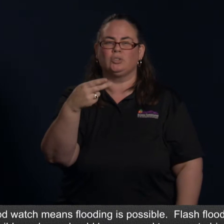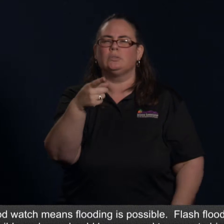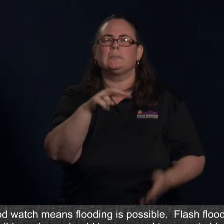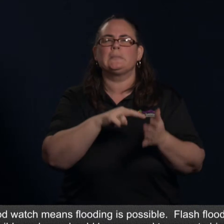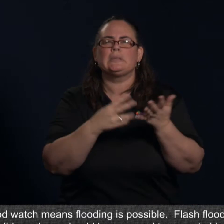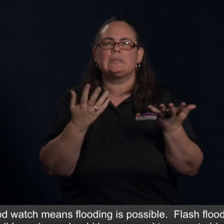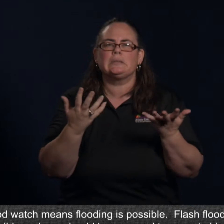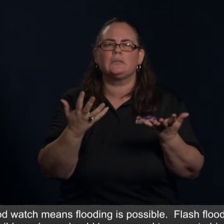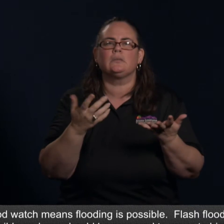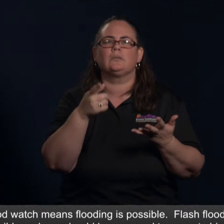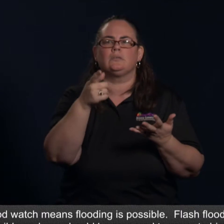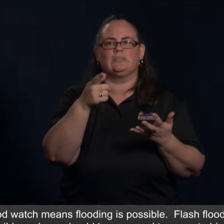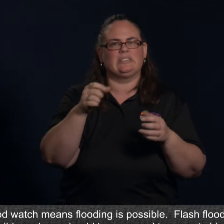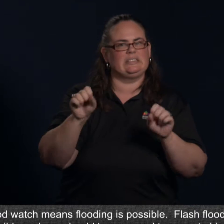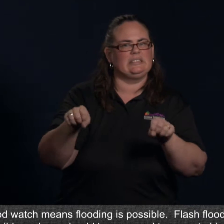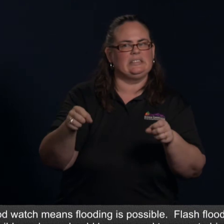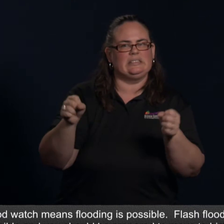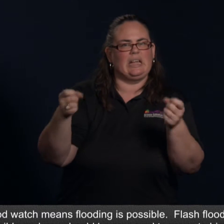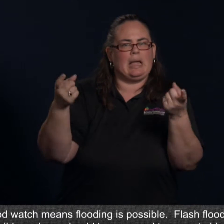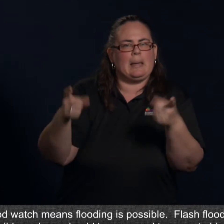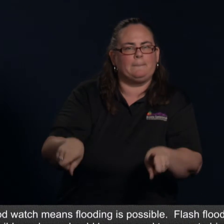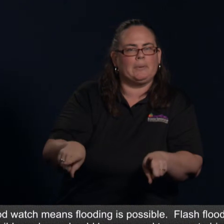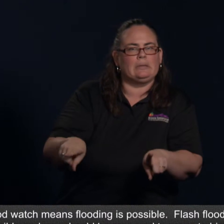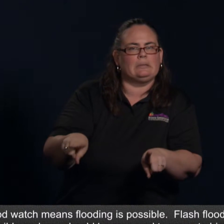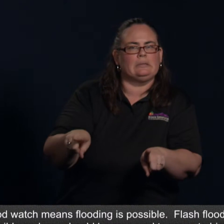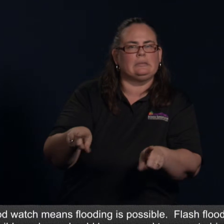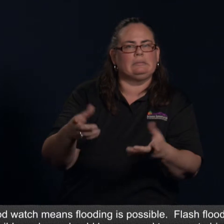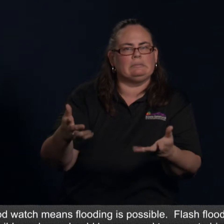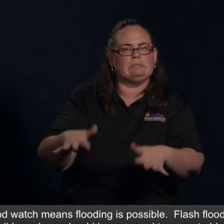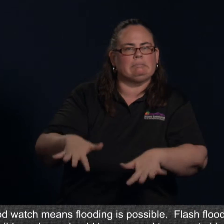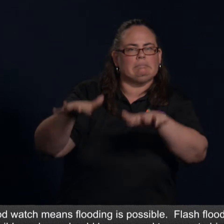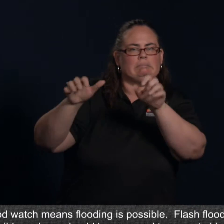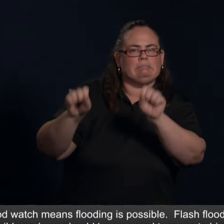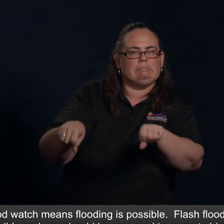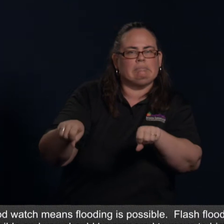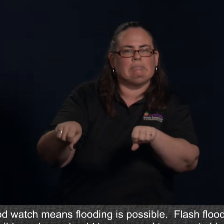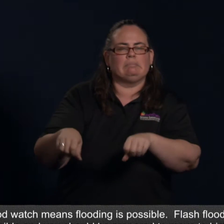Flood watch means flooding is possible.